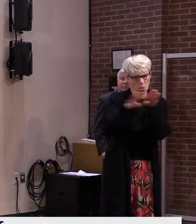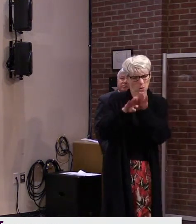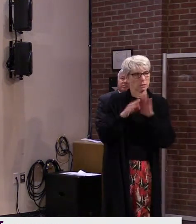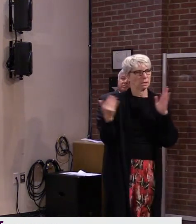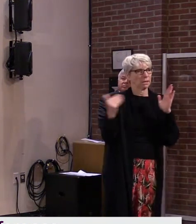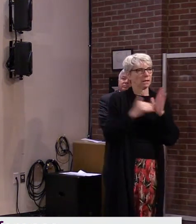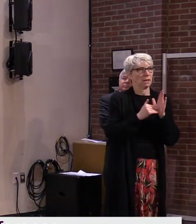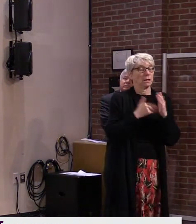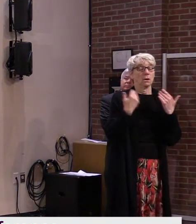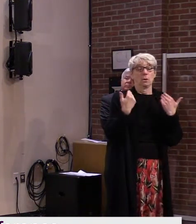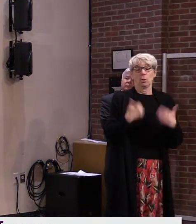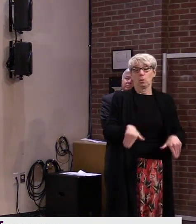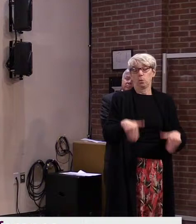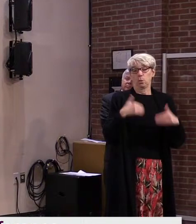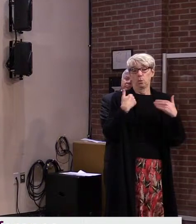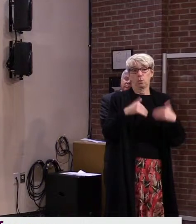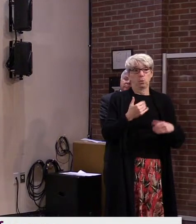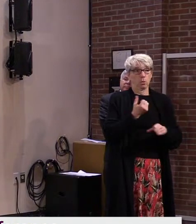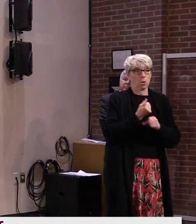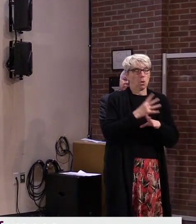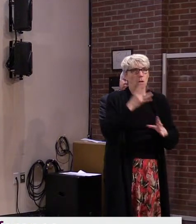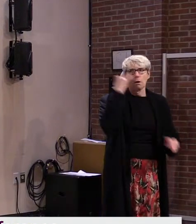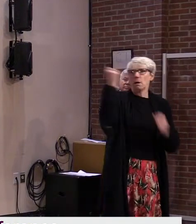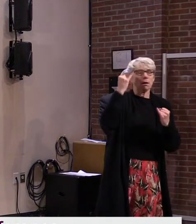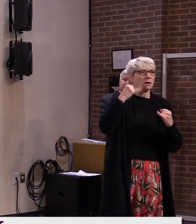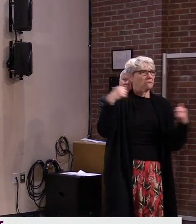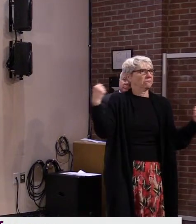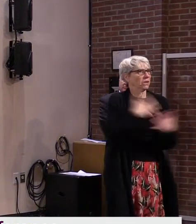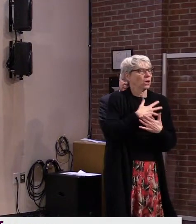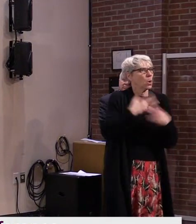to create more panic, more fear,